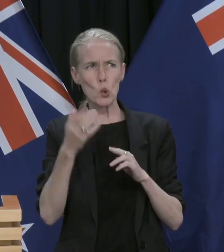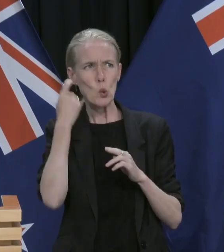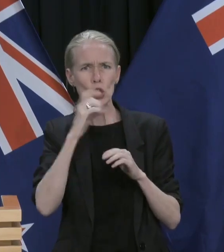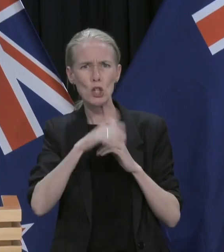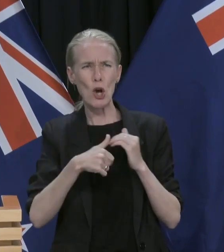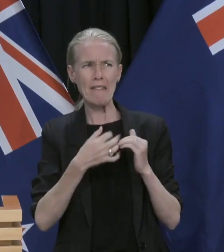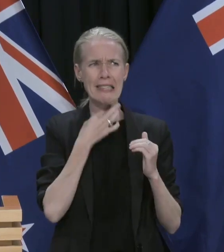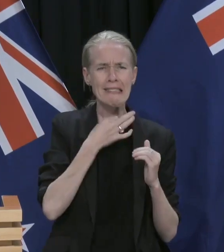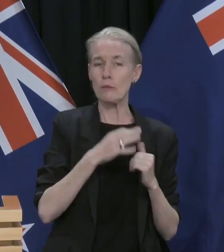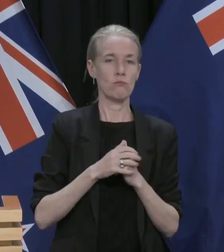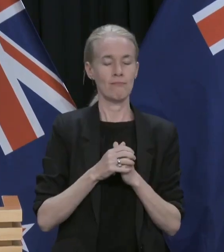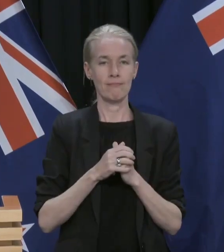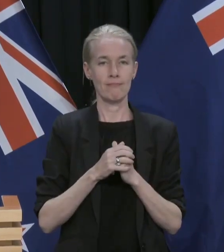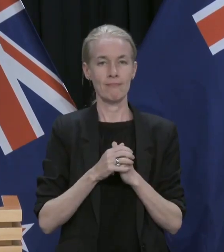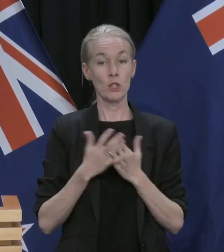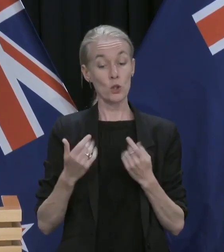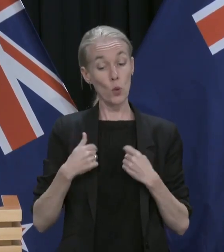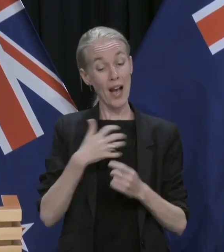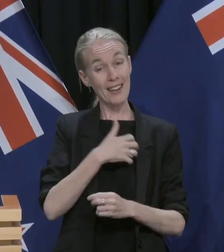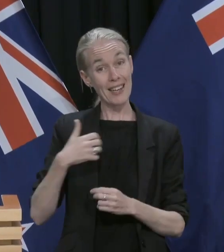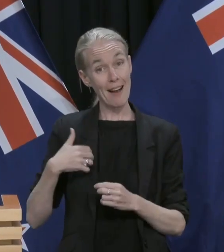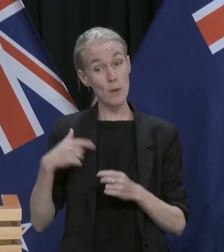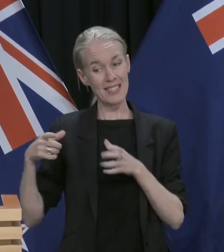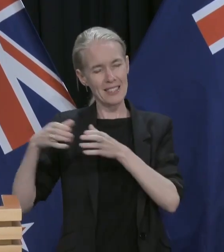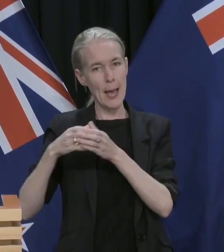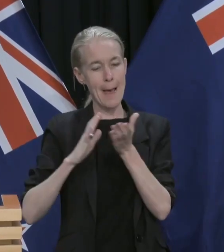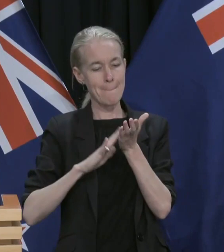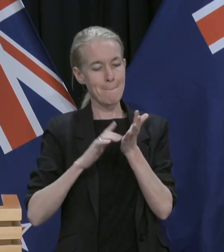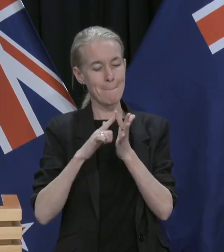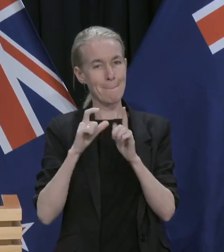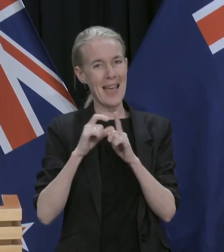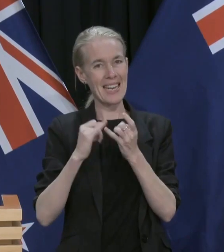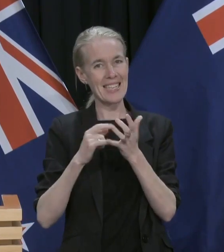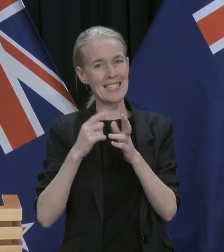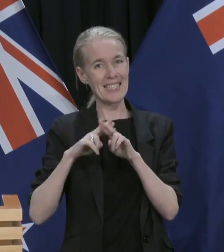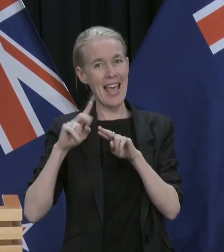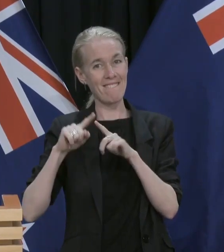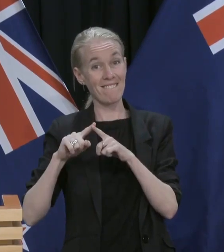is that the number and pattern of adverse events that are reported to date